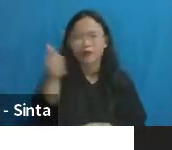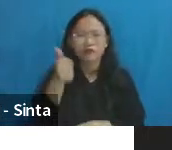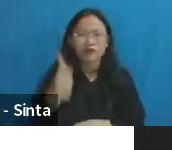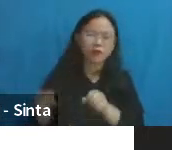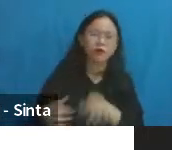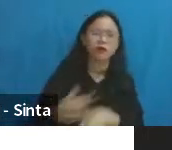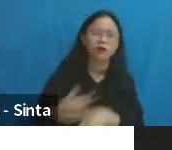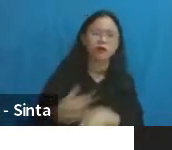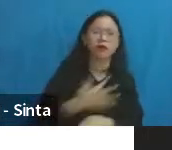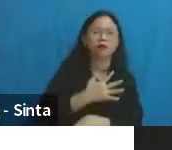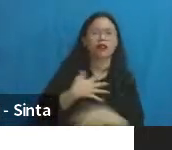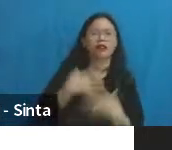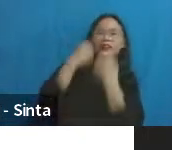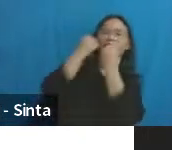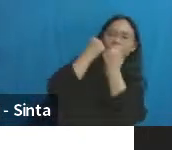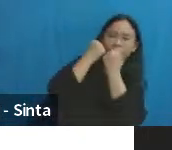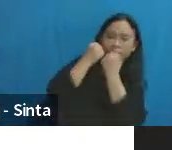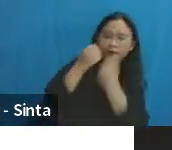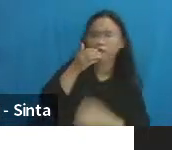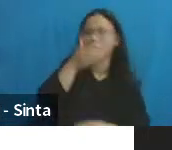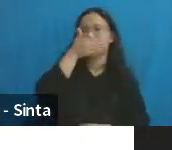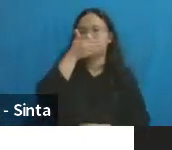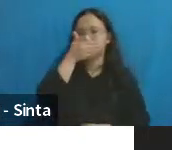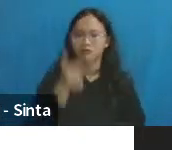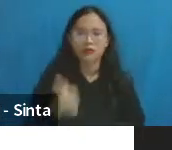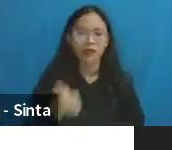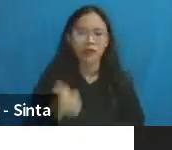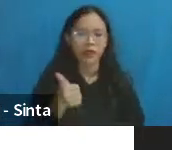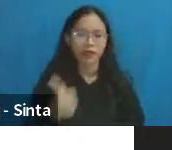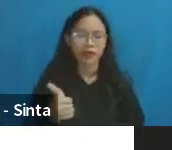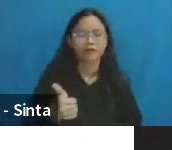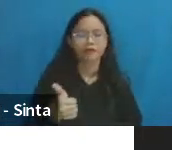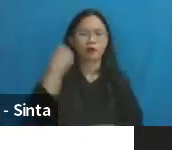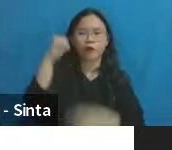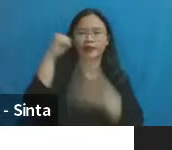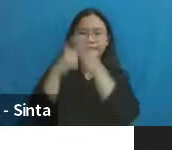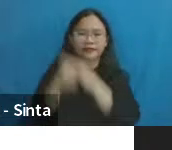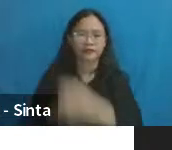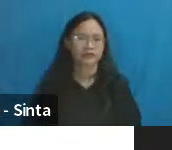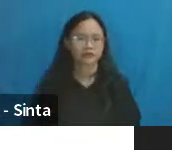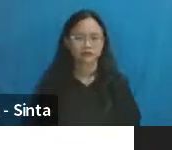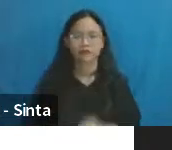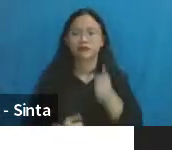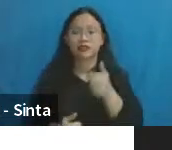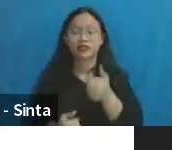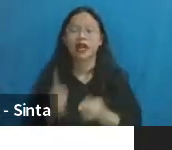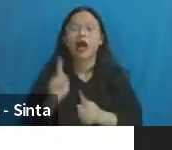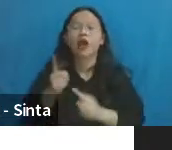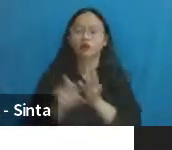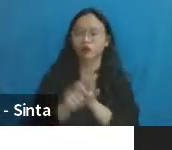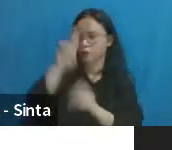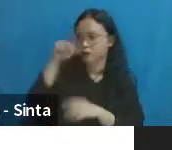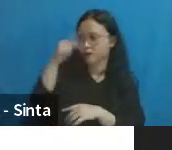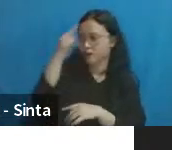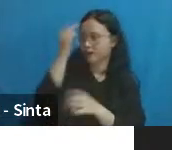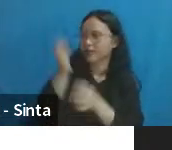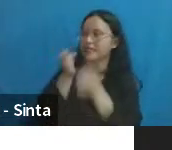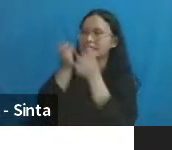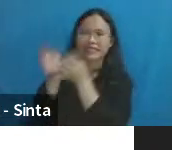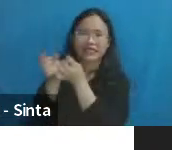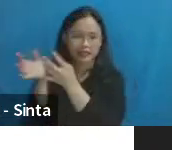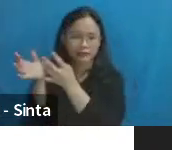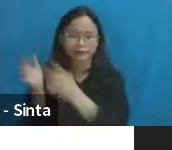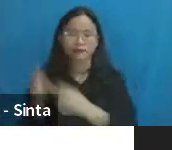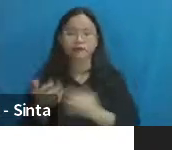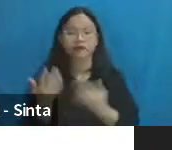carrying out legitimate work on these issues. In the international arena in 2022, there was